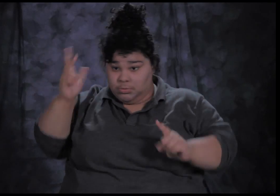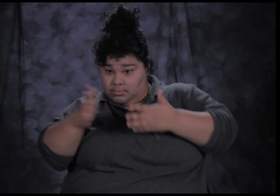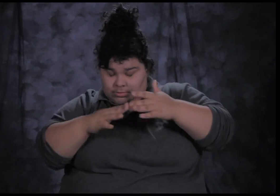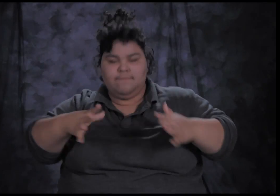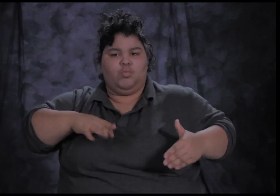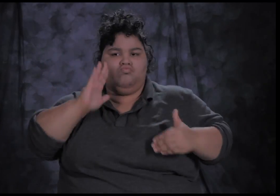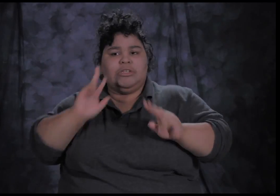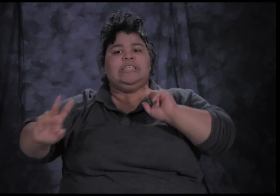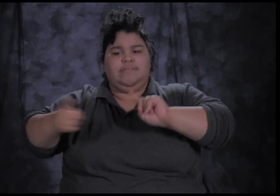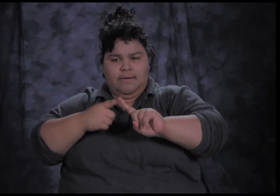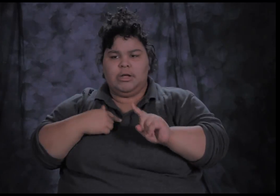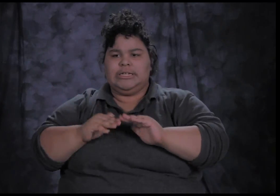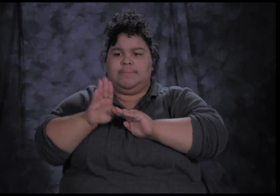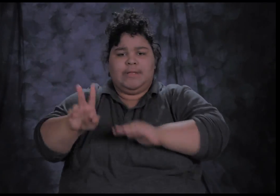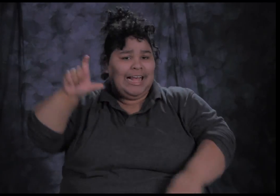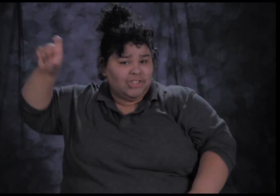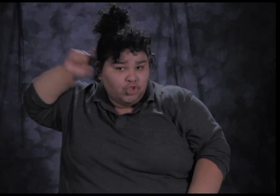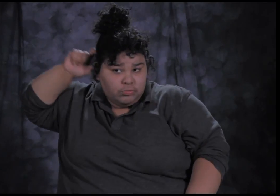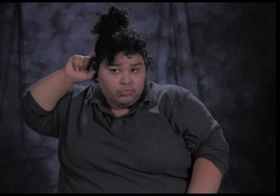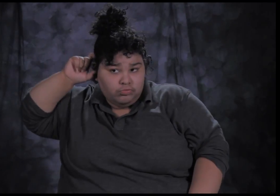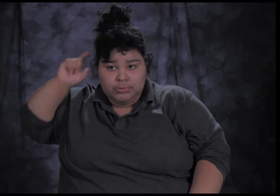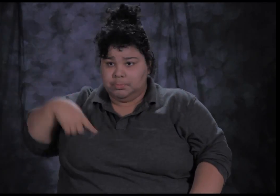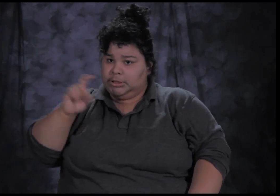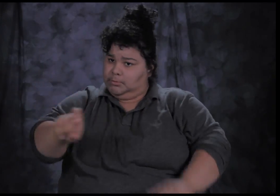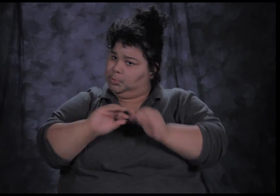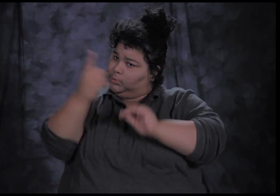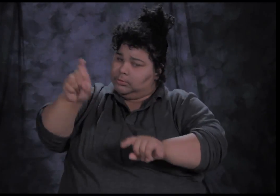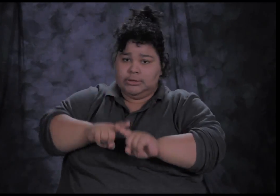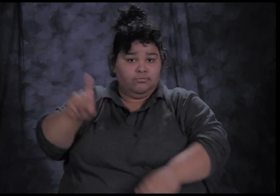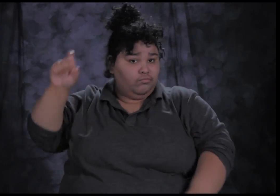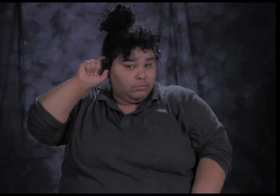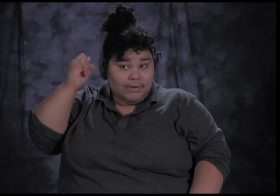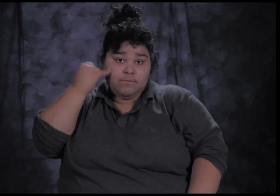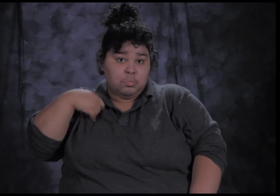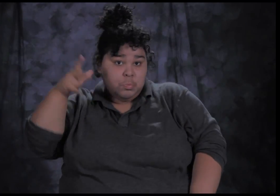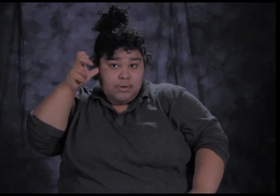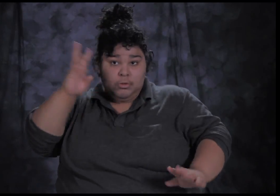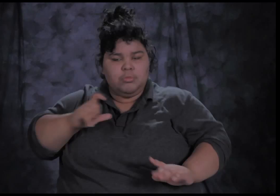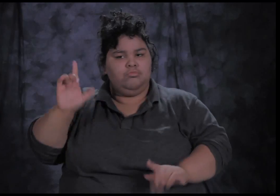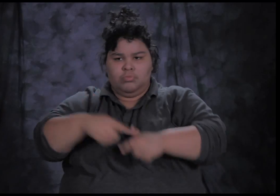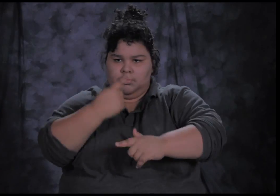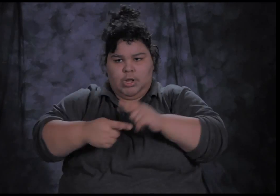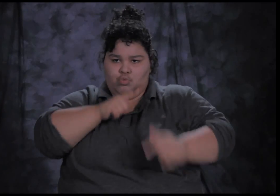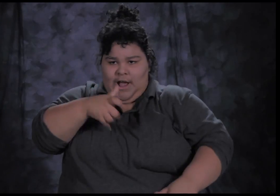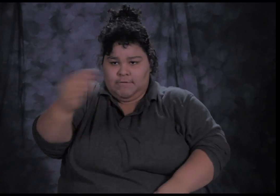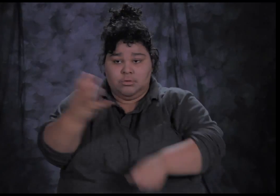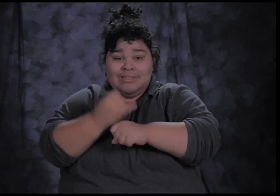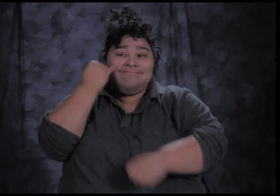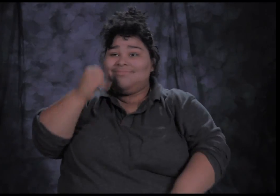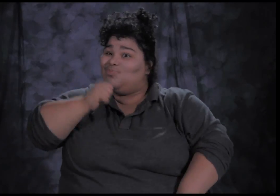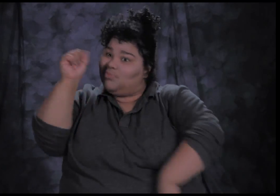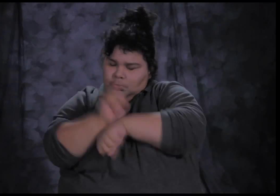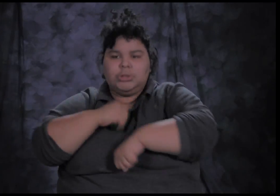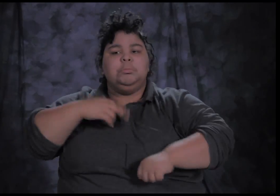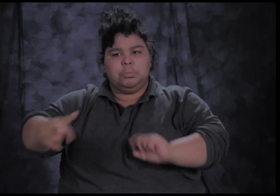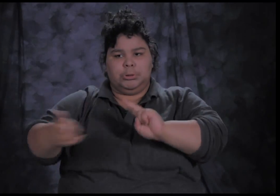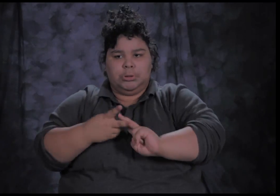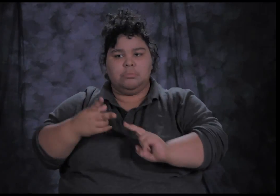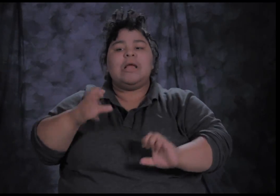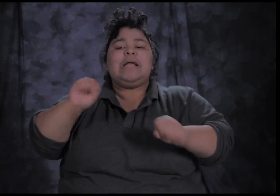then fine. But if that doesn't work, then we'll have to get you a cochlear implant. And I was like, absolutely not. I think my